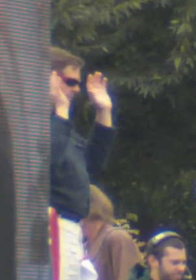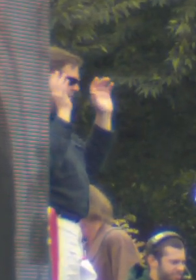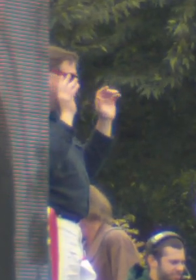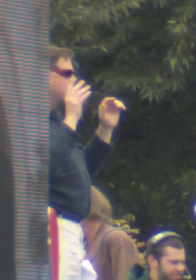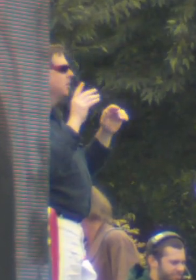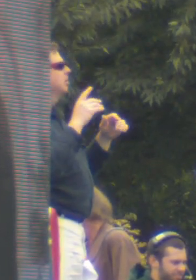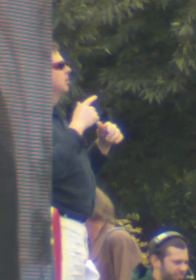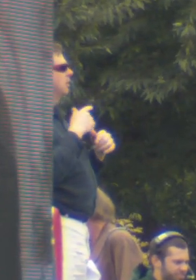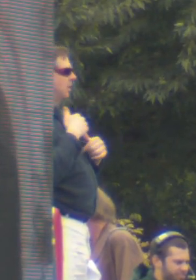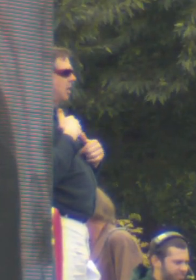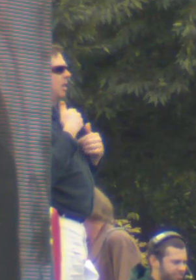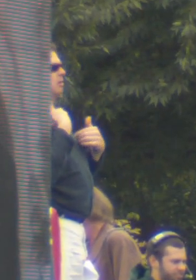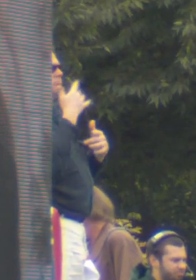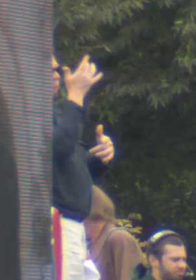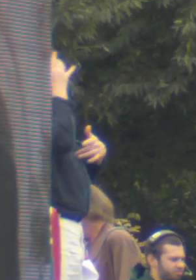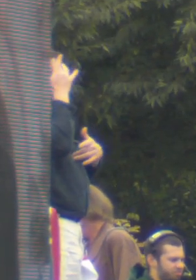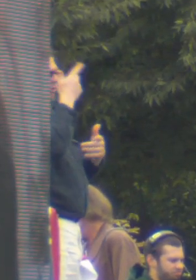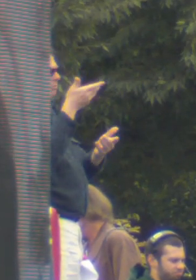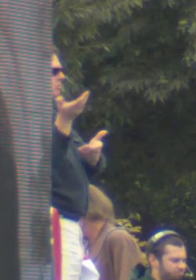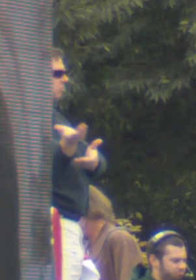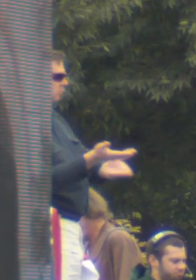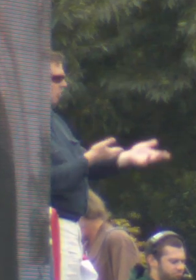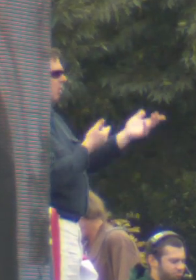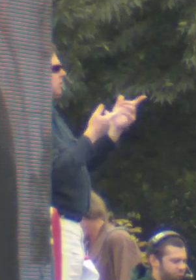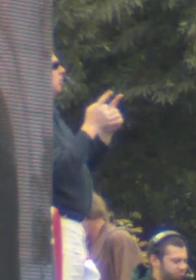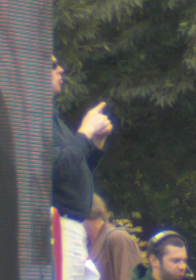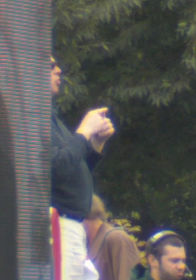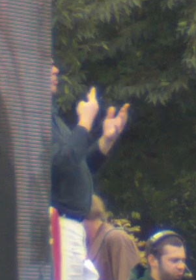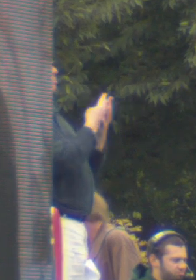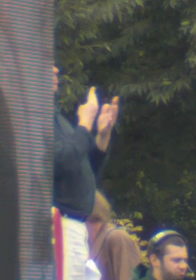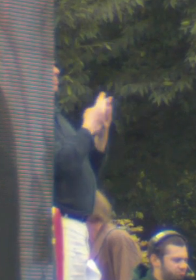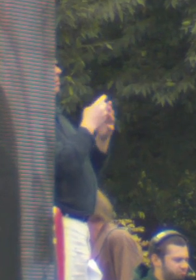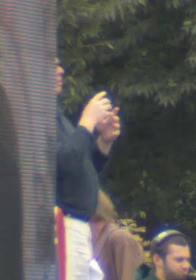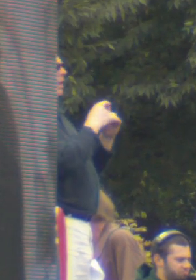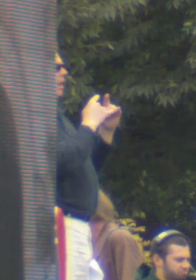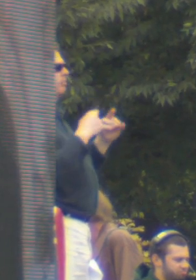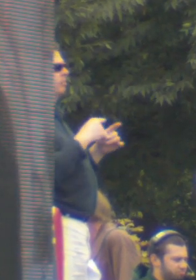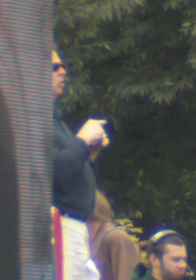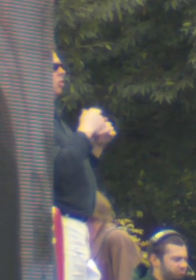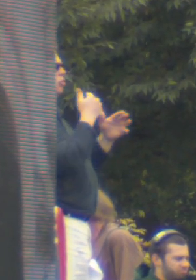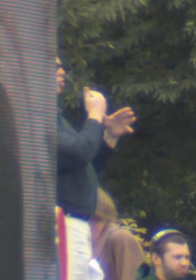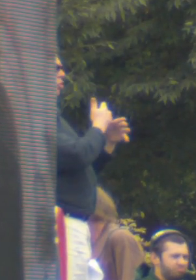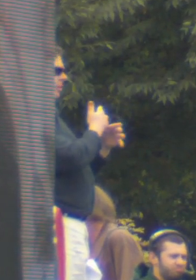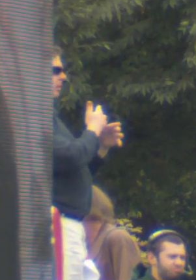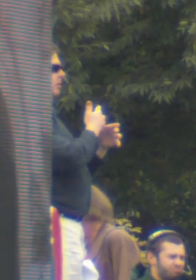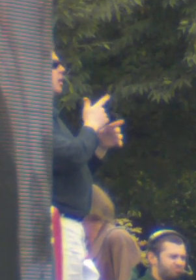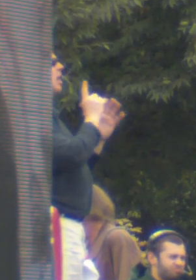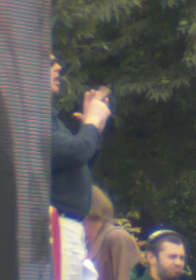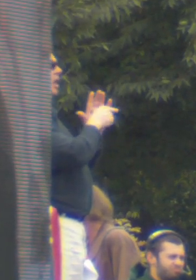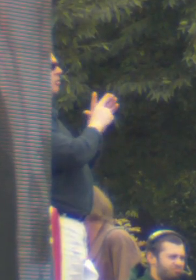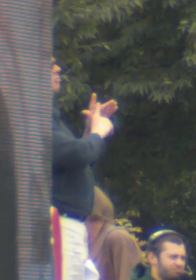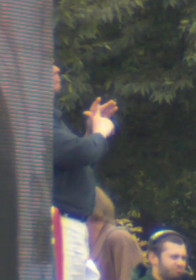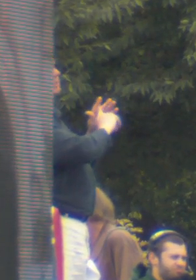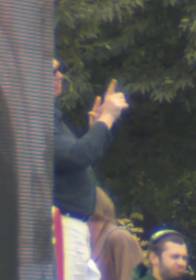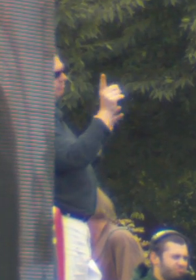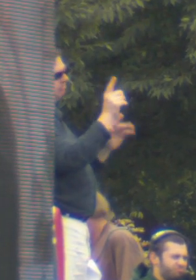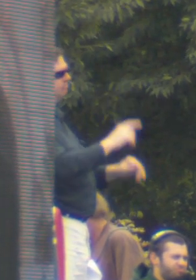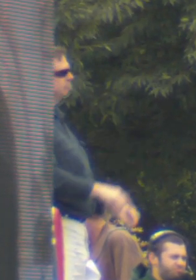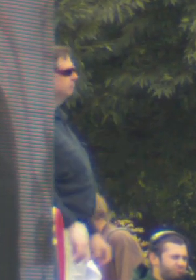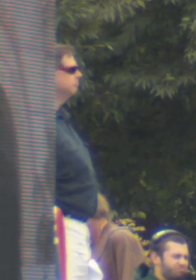tuberculosis, was transported in a cattle prisoner of war camp in Germany, from which I escaped 9 months